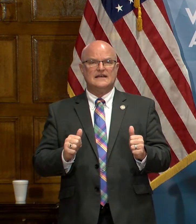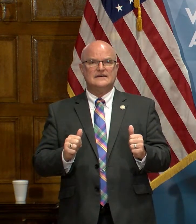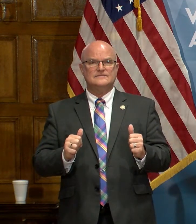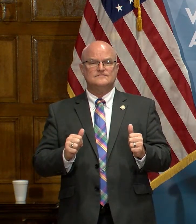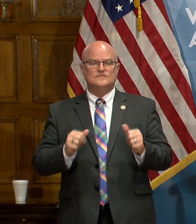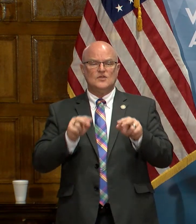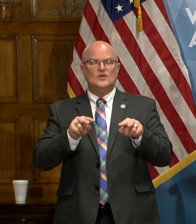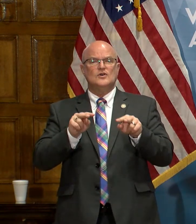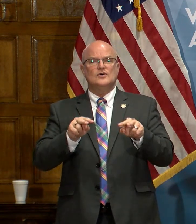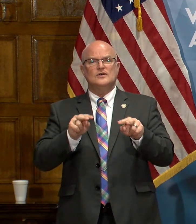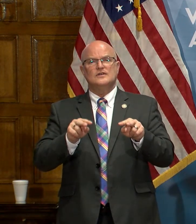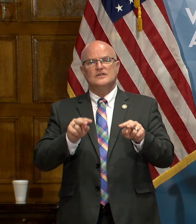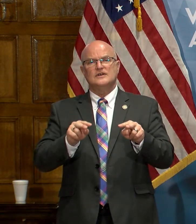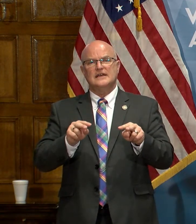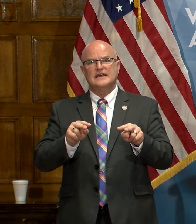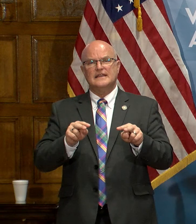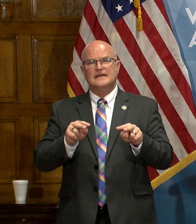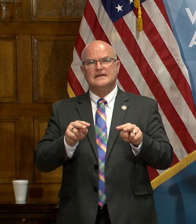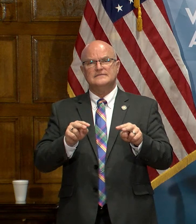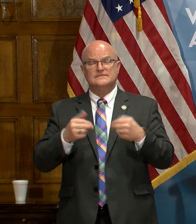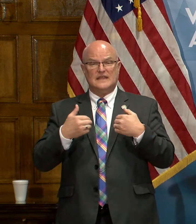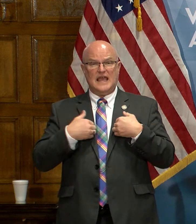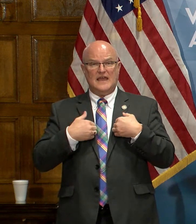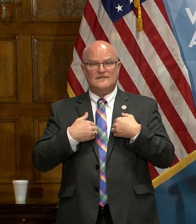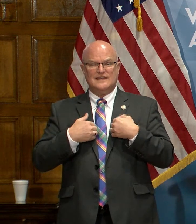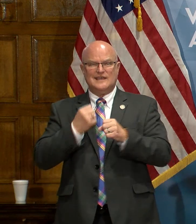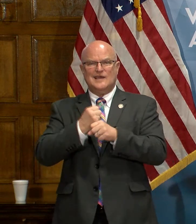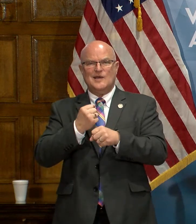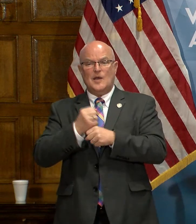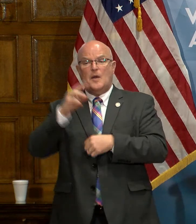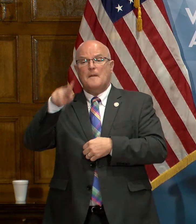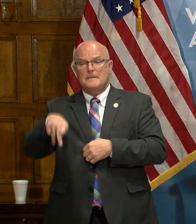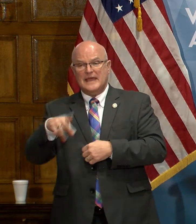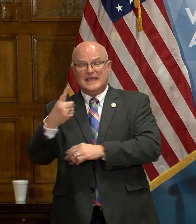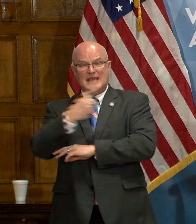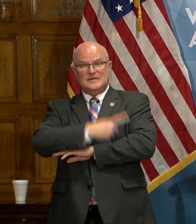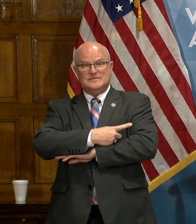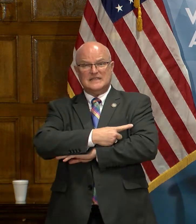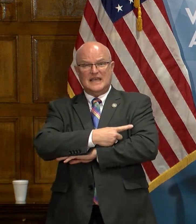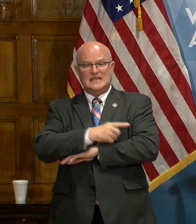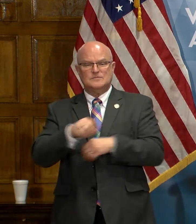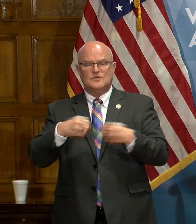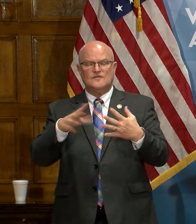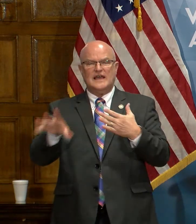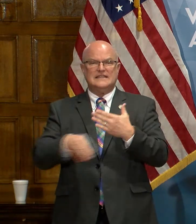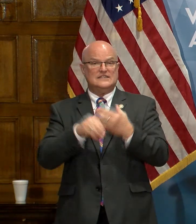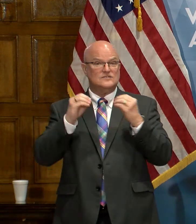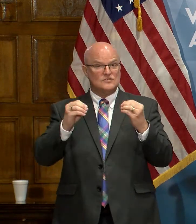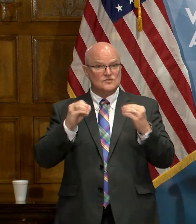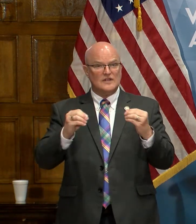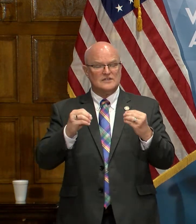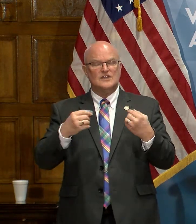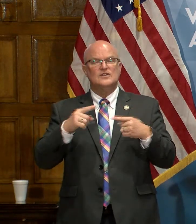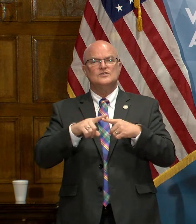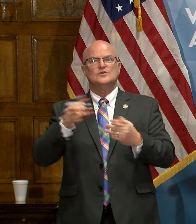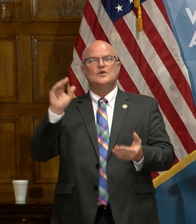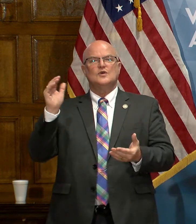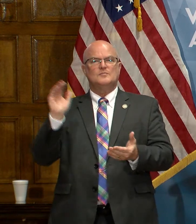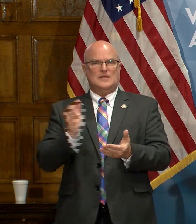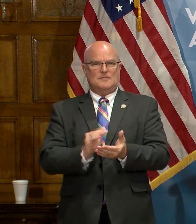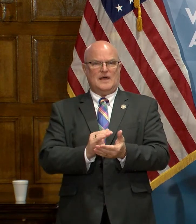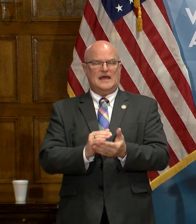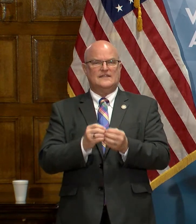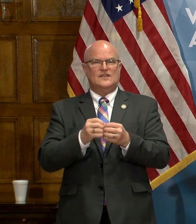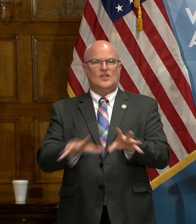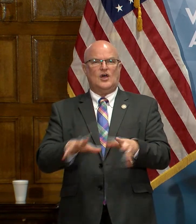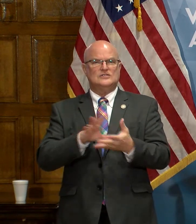either look at having makeup days, providing additional instruction in order to minimize